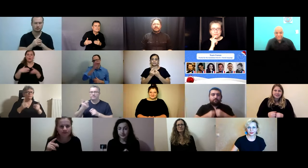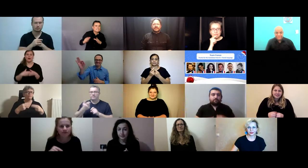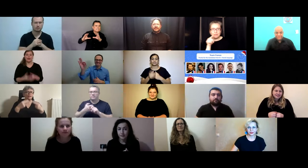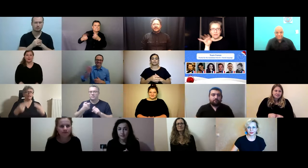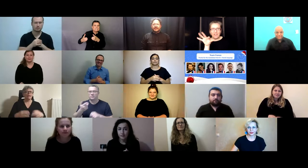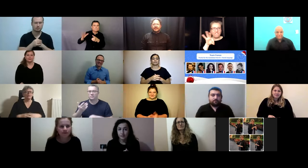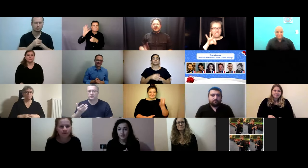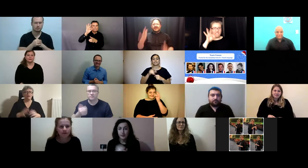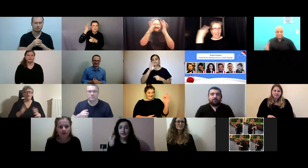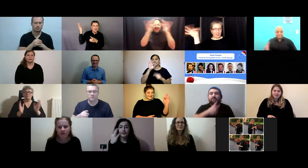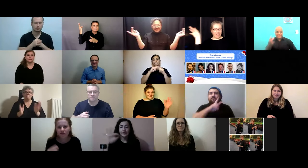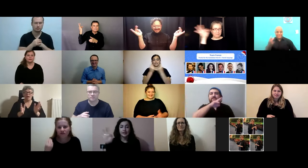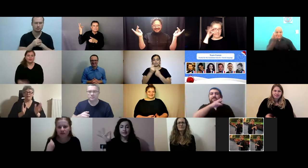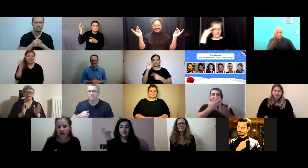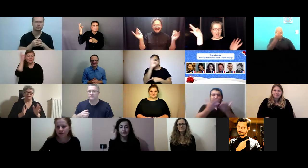France.